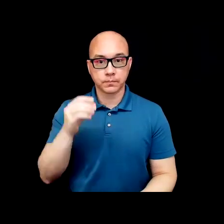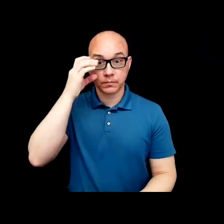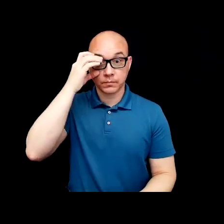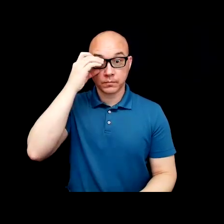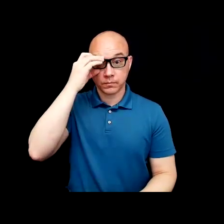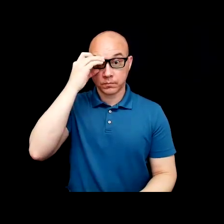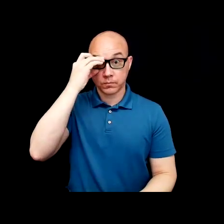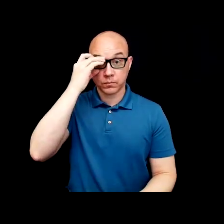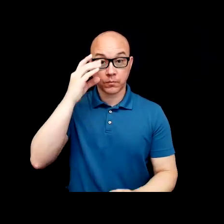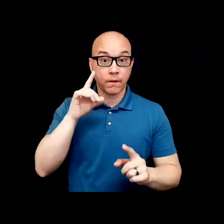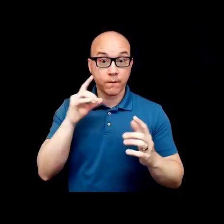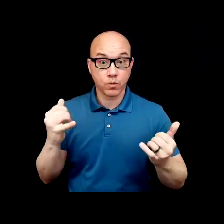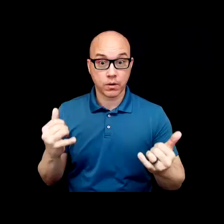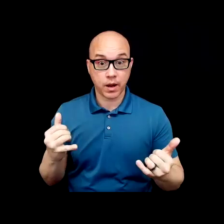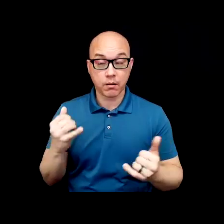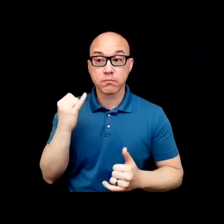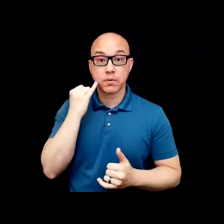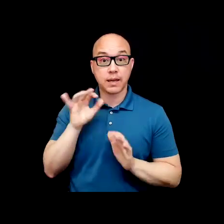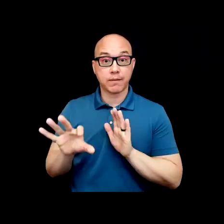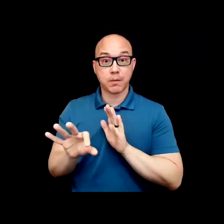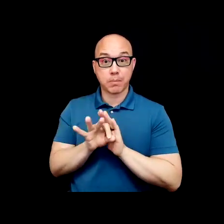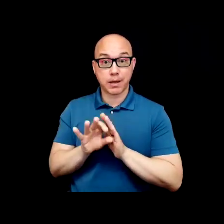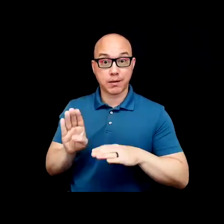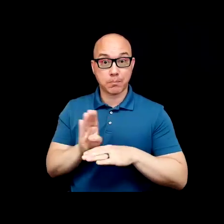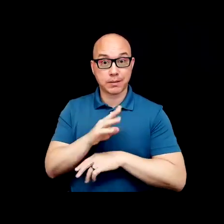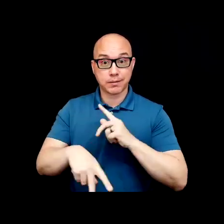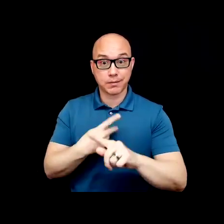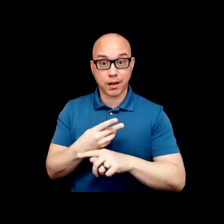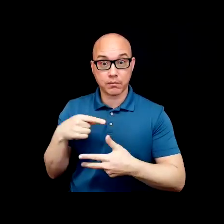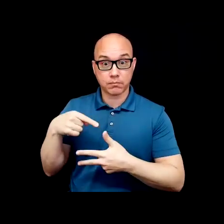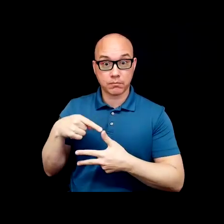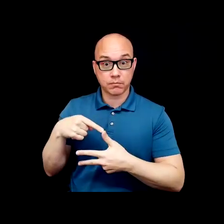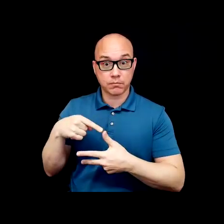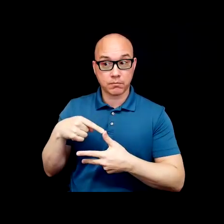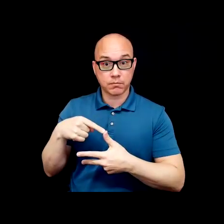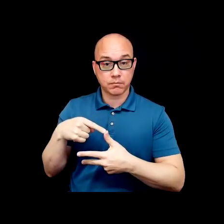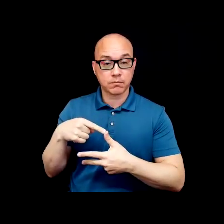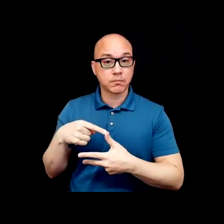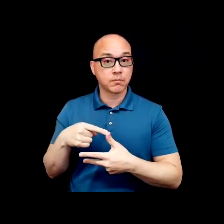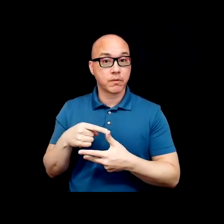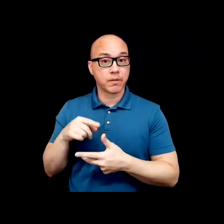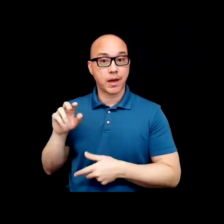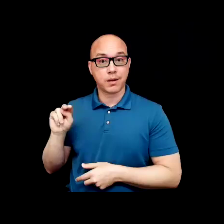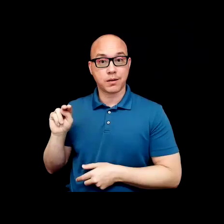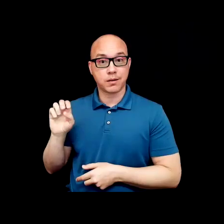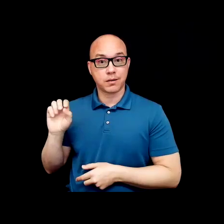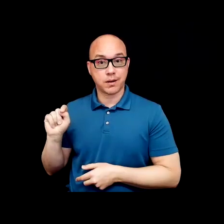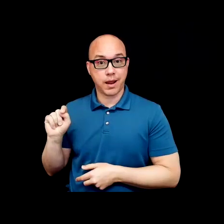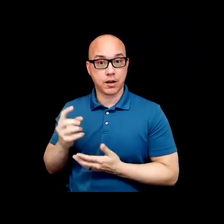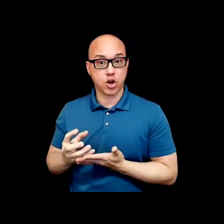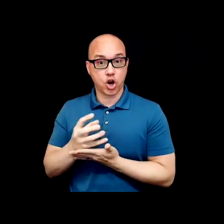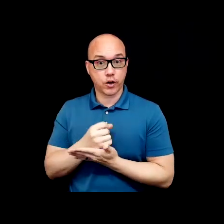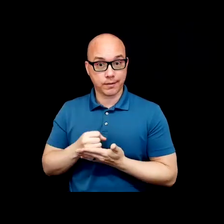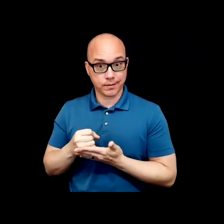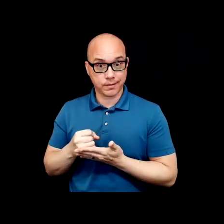sole proprietorship or a partnership as a business structure, that the net earnings from self-employment are